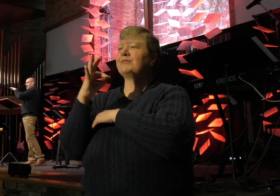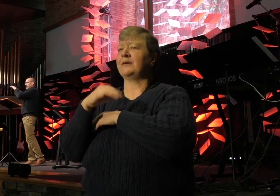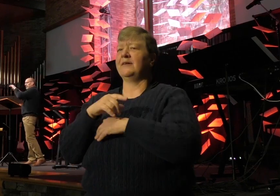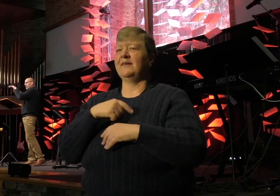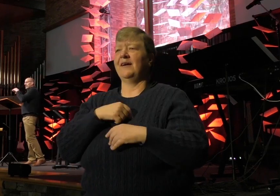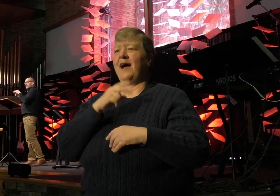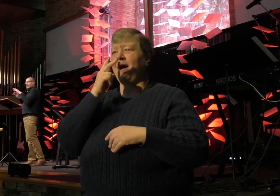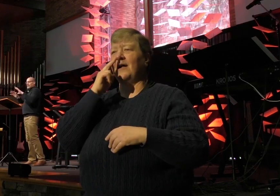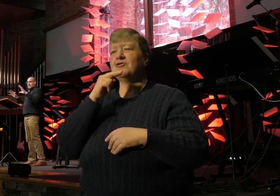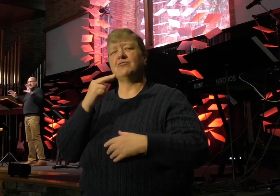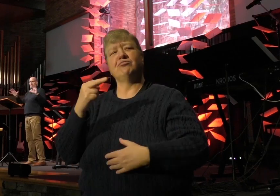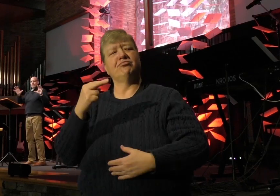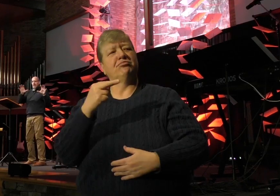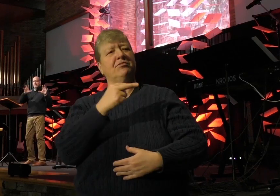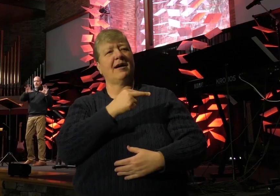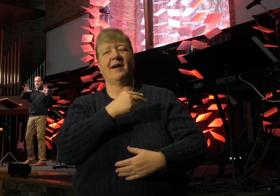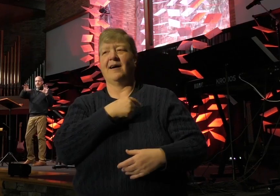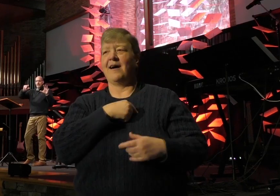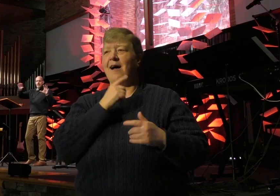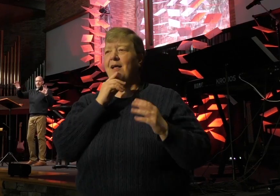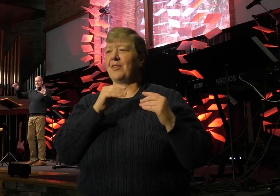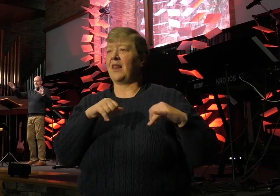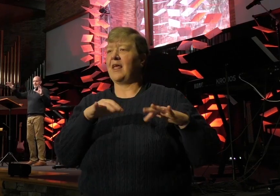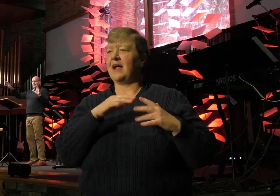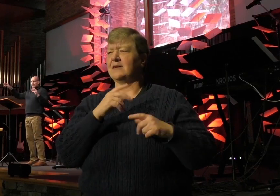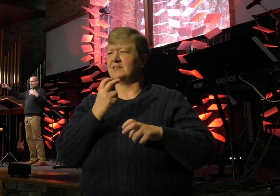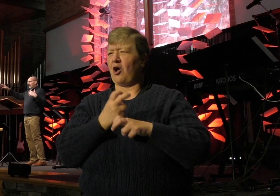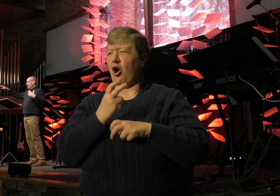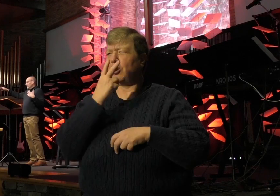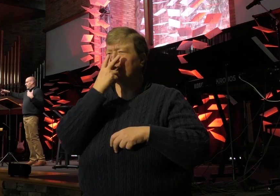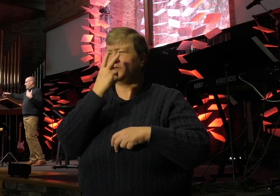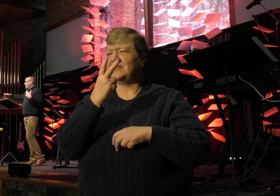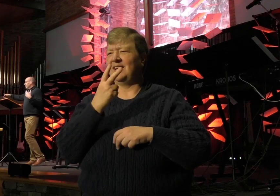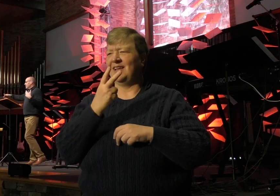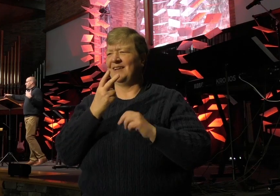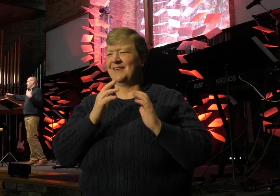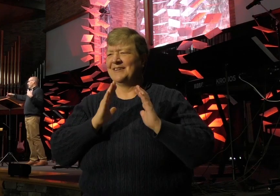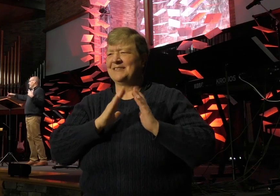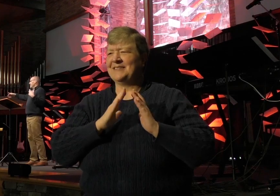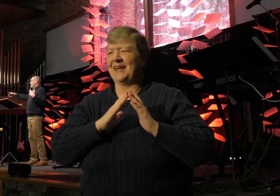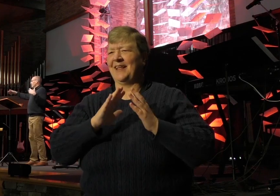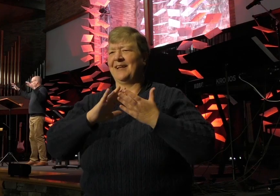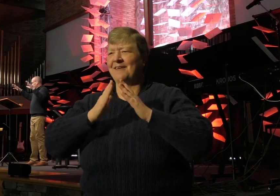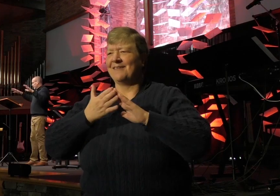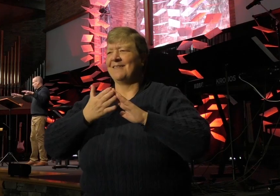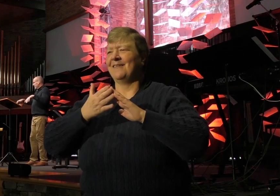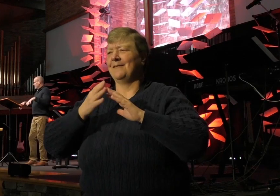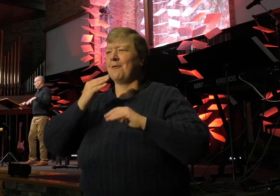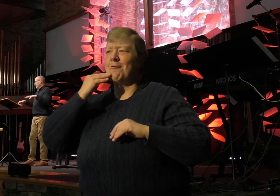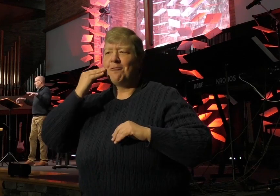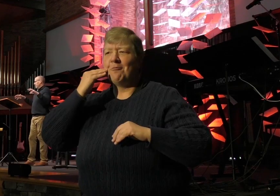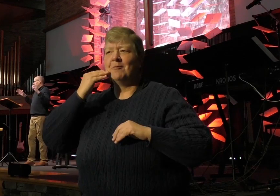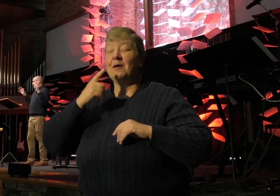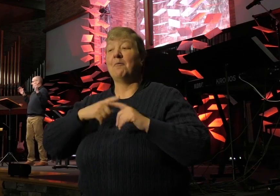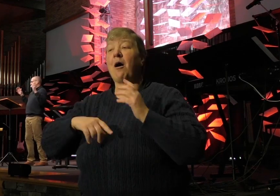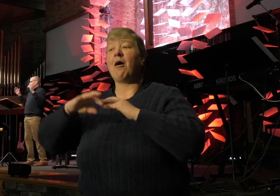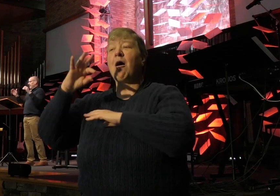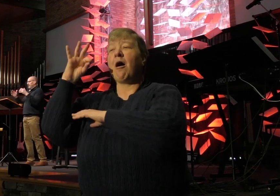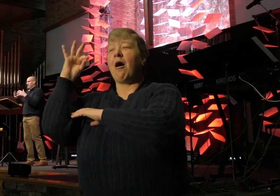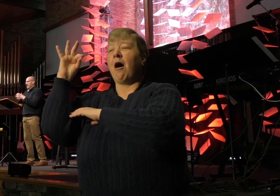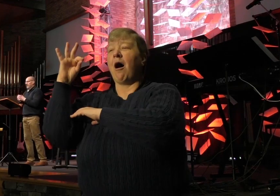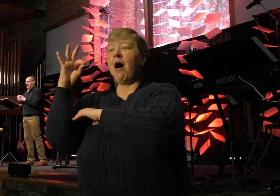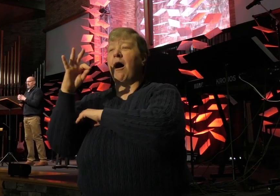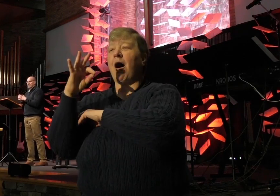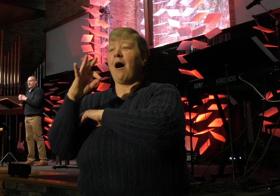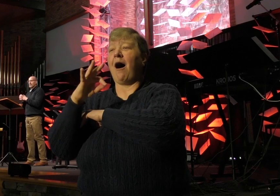shoreline, before the night falls, it's actually hard to see the city and the towns and the homes. But when the sun finally goes down